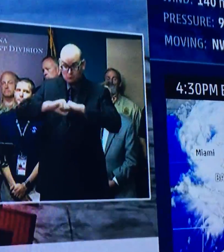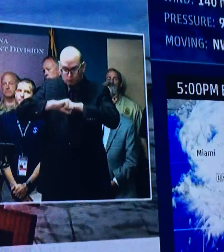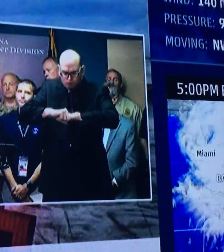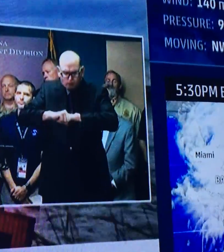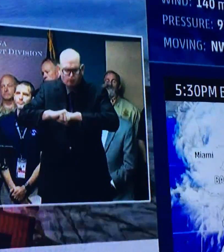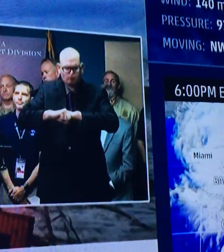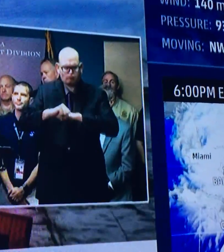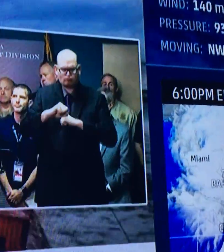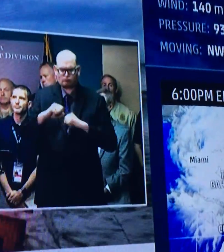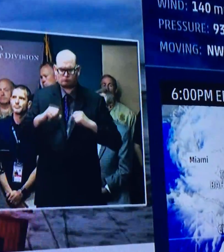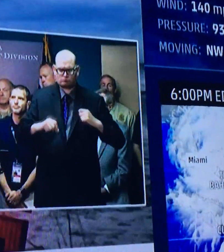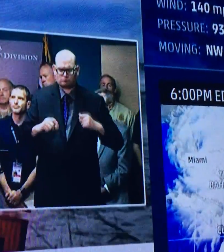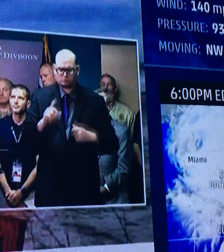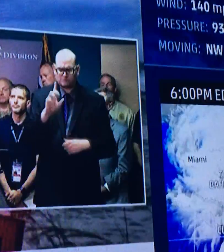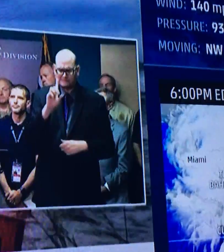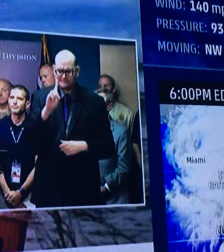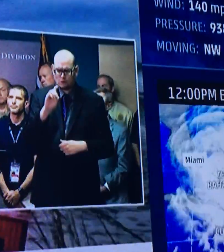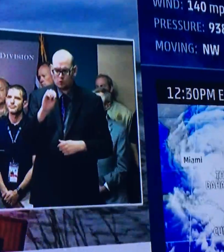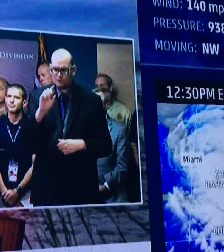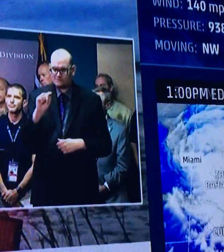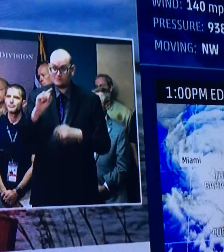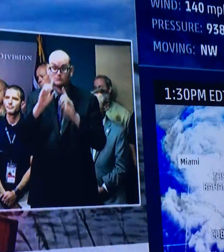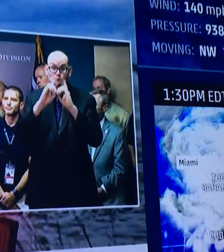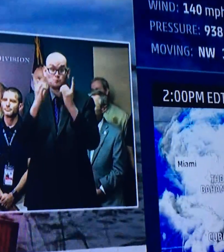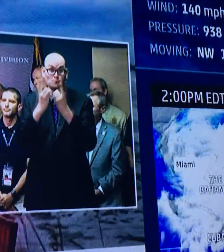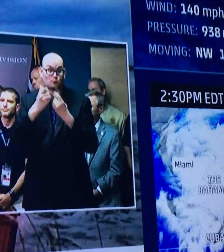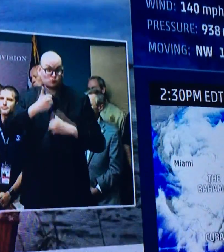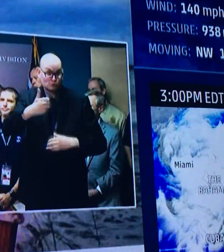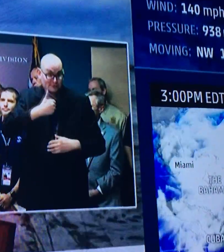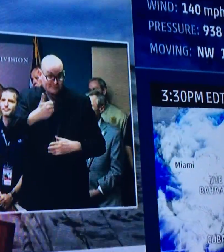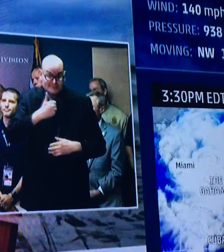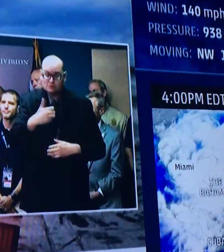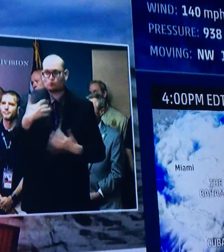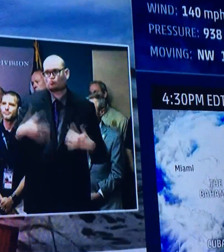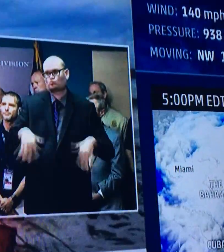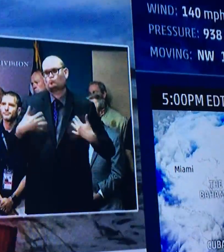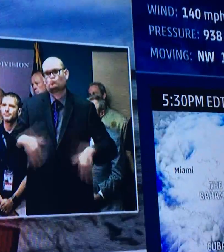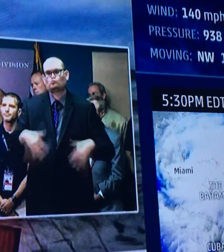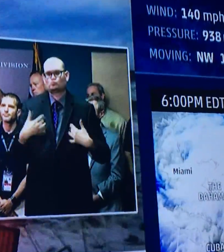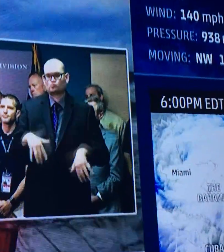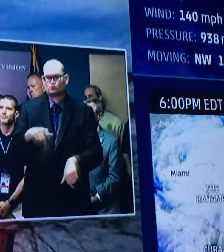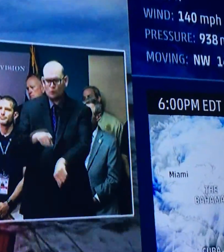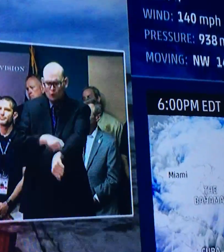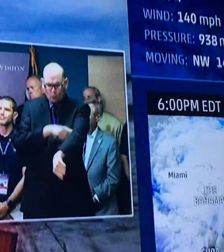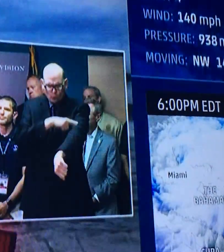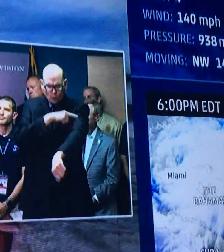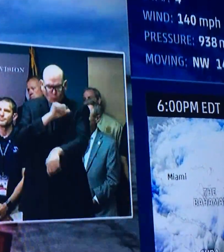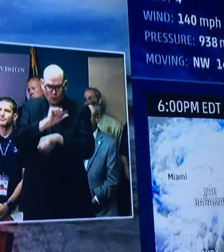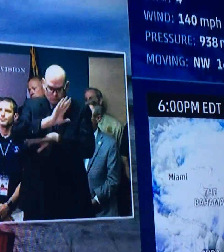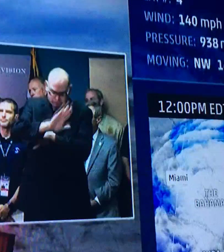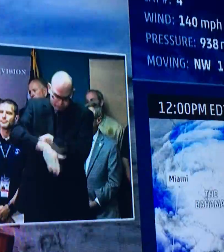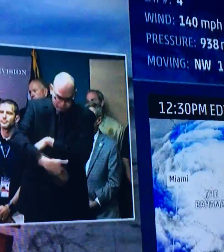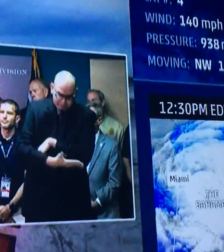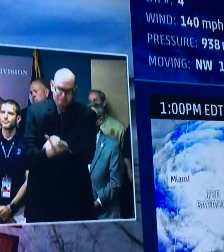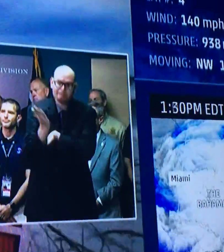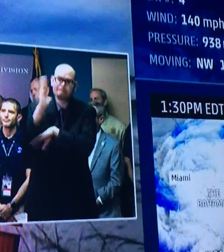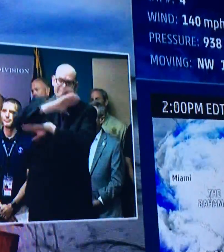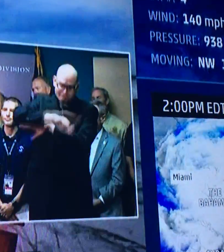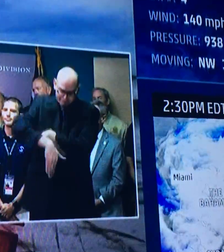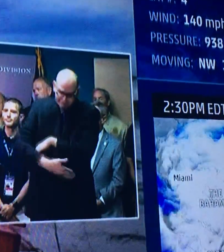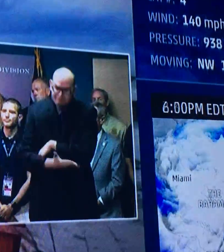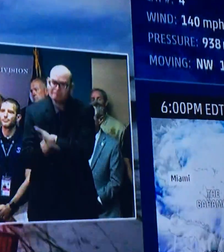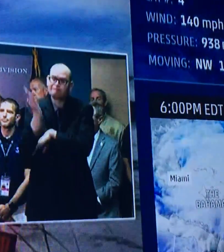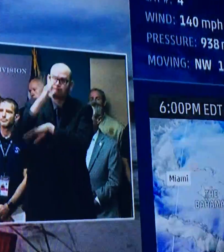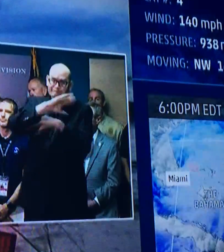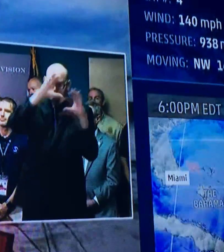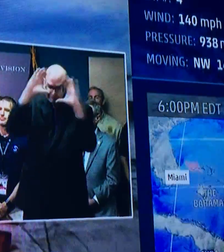DOT crews. Every one of them has had long shifts, not a lot of sleep. They are doing all this to